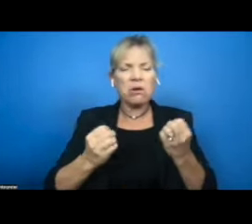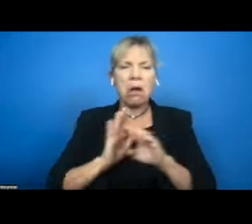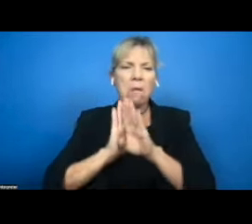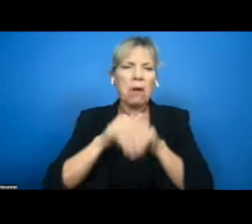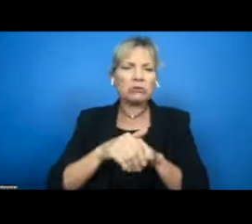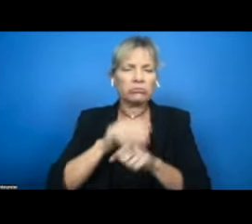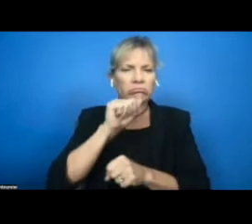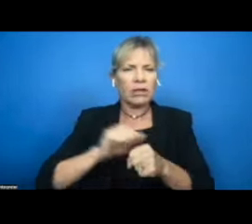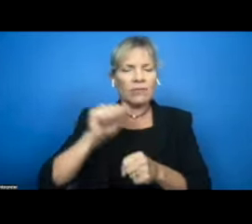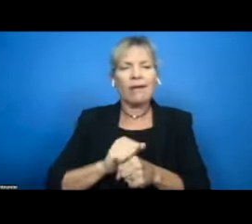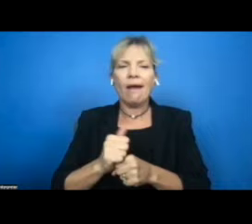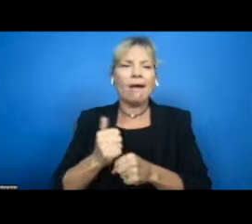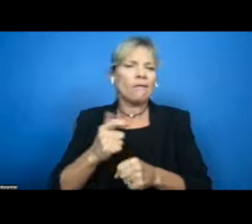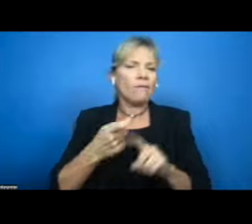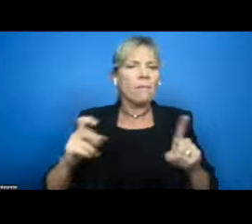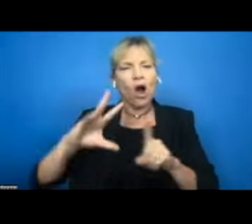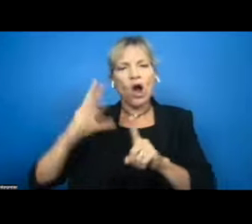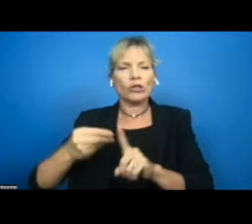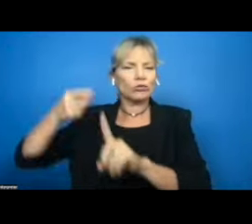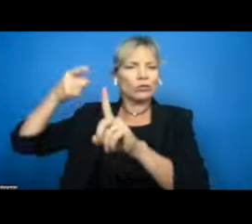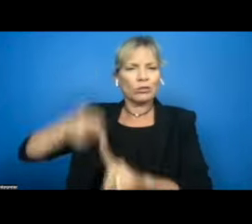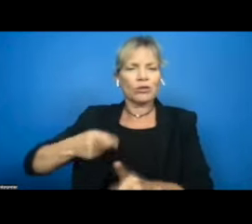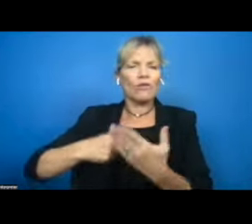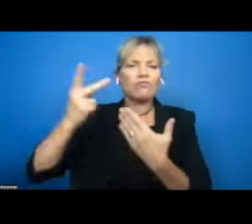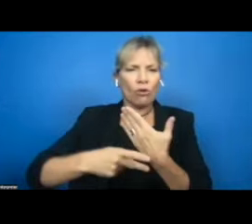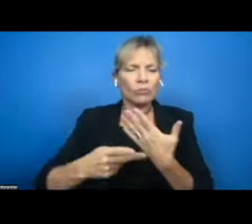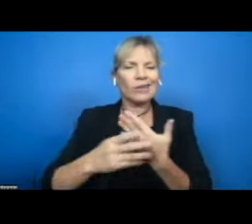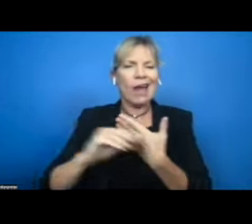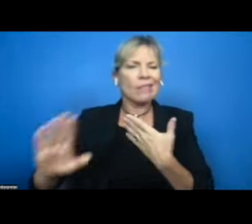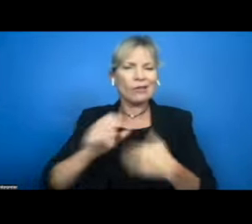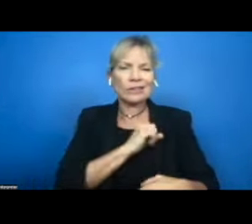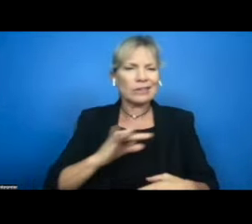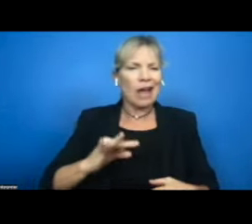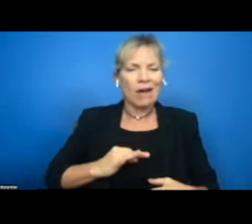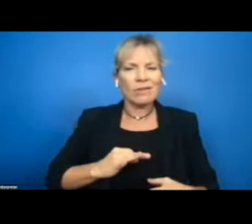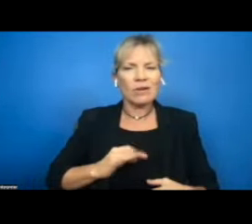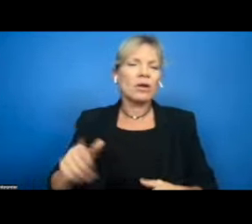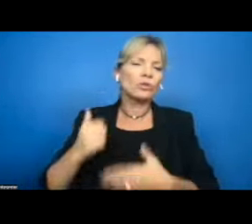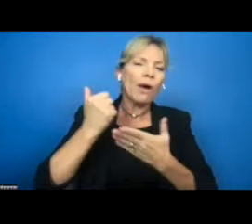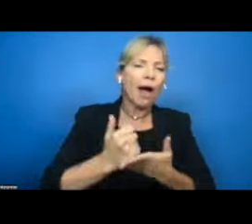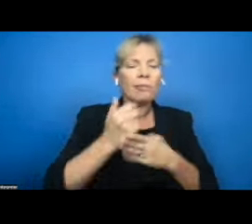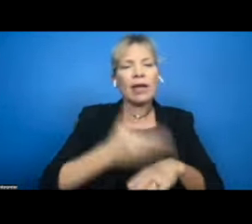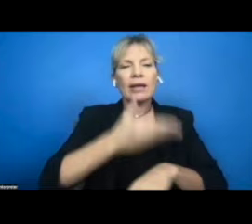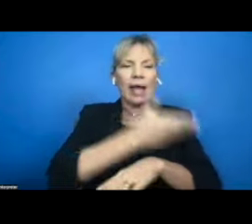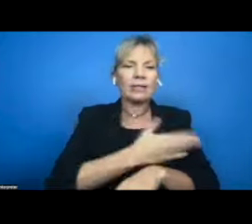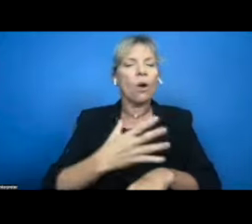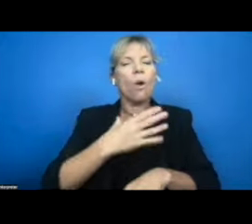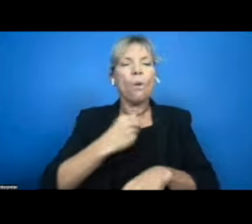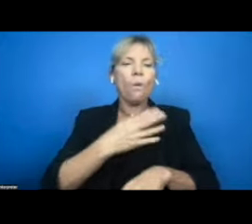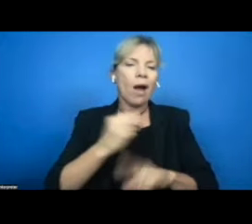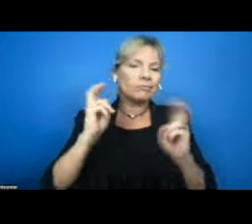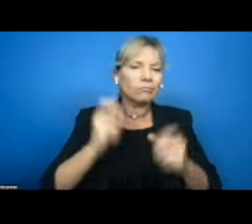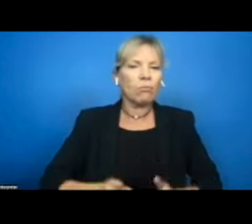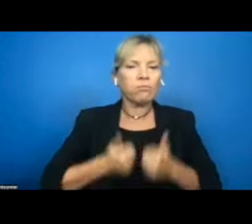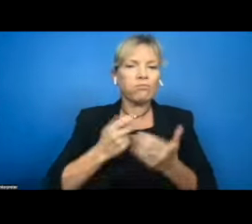labor held by culturally specific programs and their staff to help enhance white-led programs.